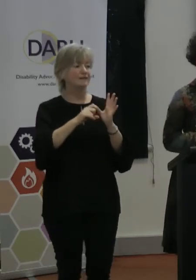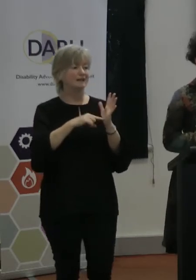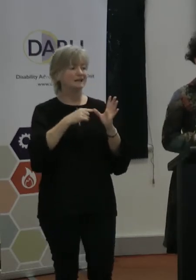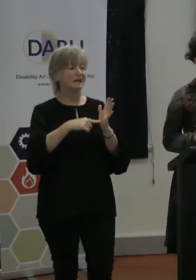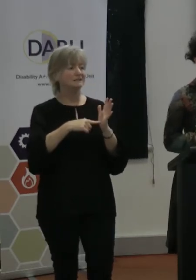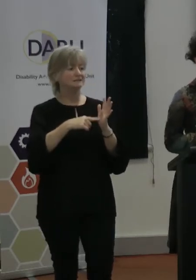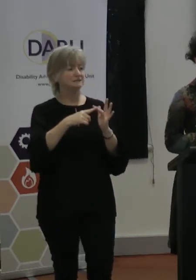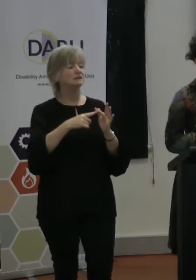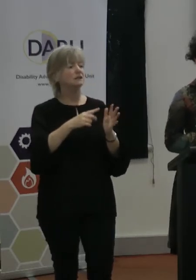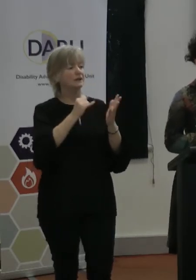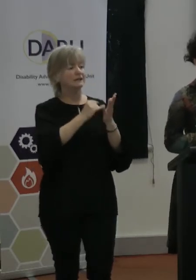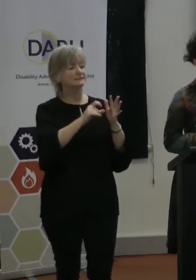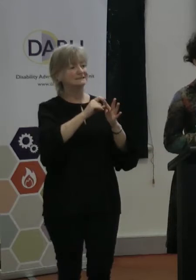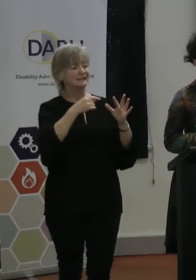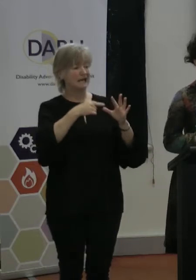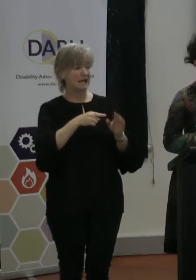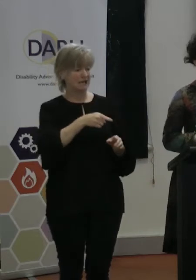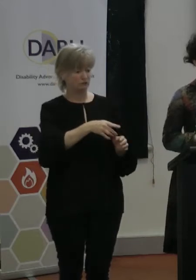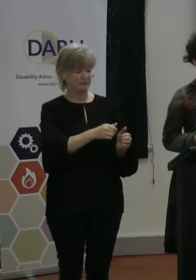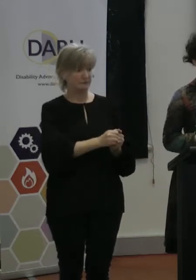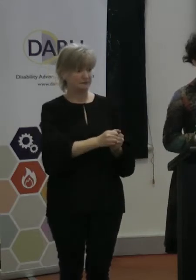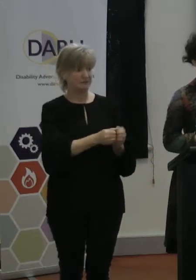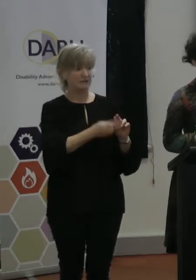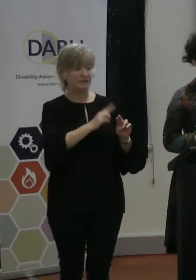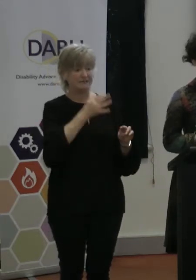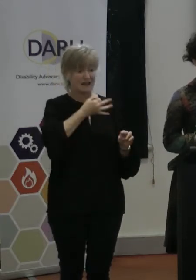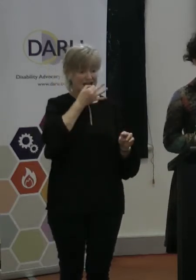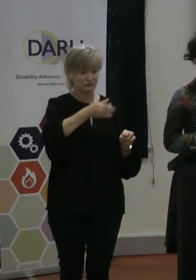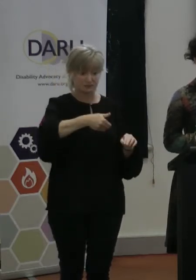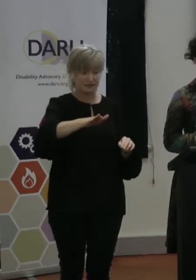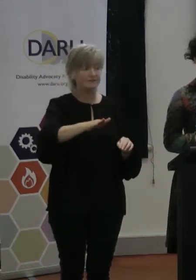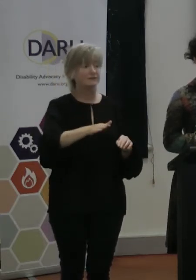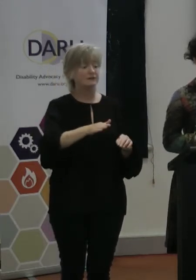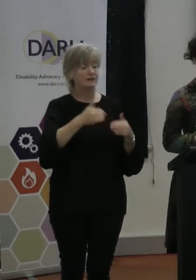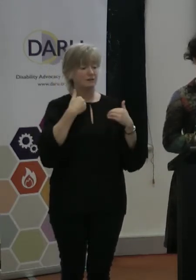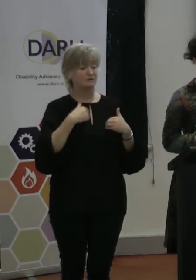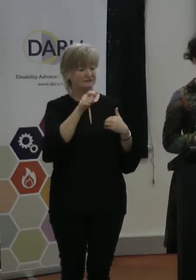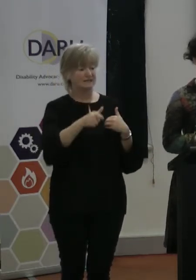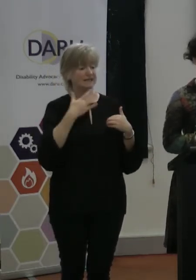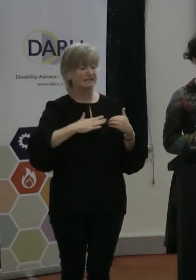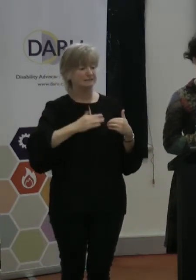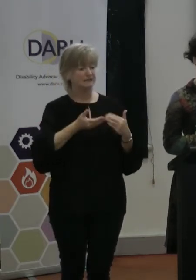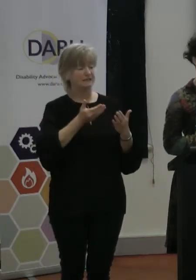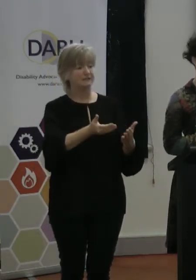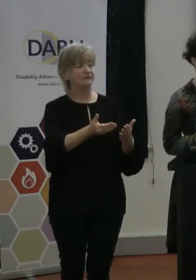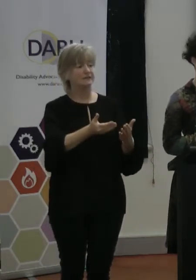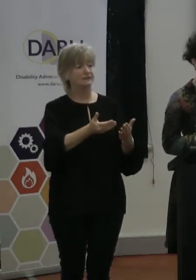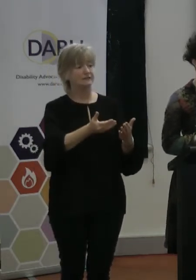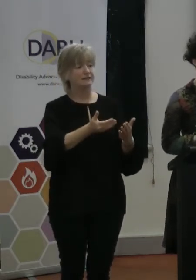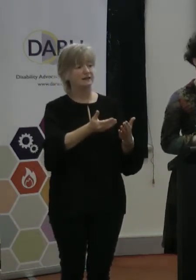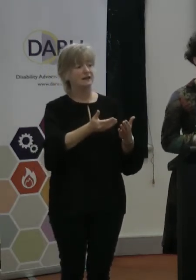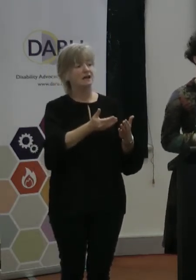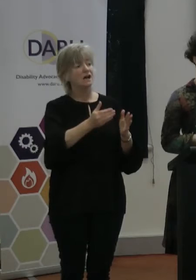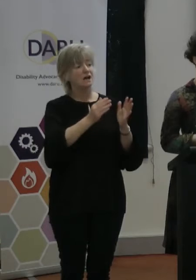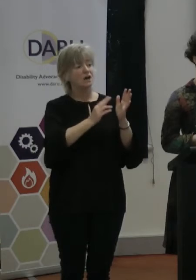leave. Under a SDA residency agreement, a resident needs to be given a notice of temporary